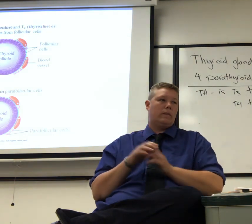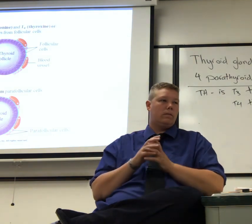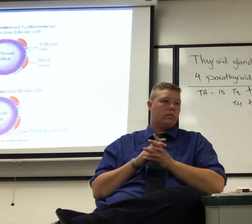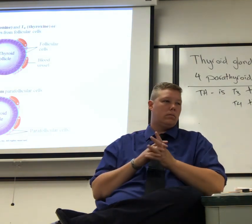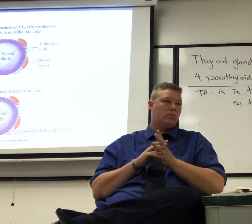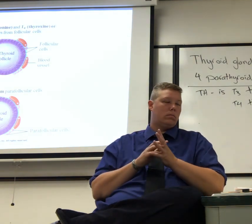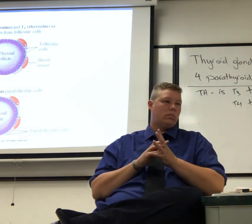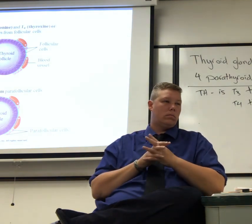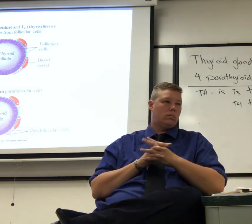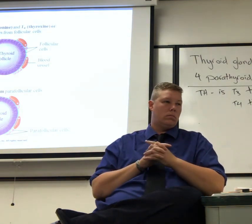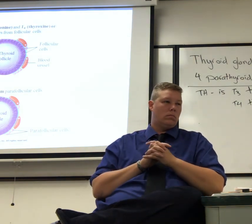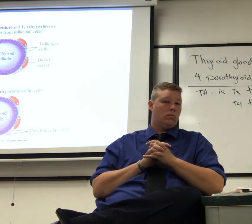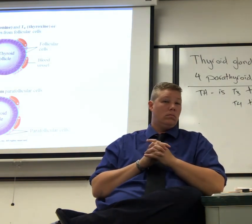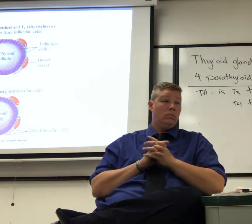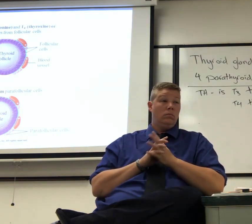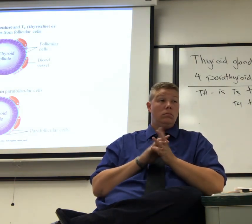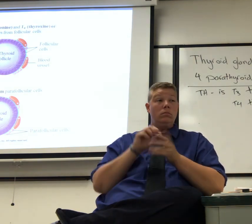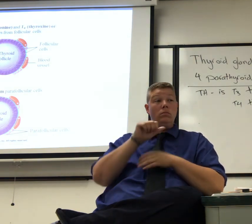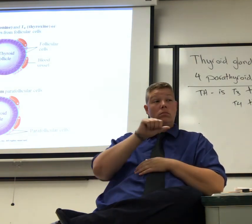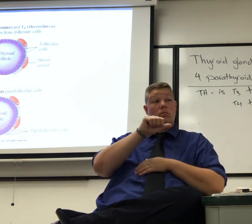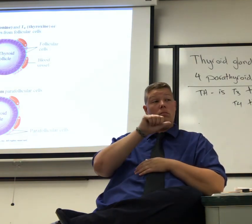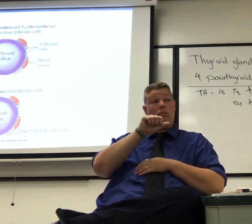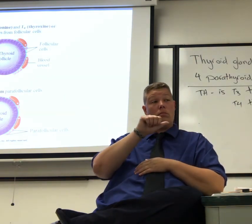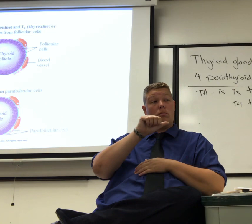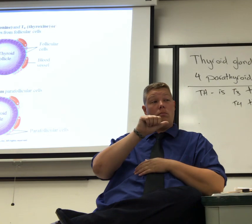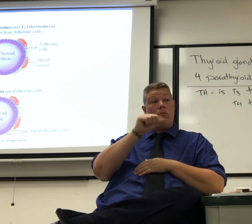Thyroxine more or less inactive.